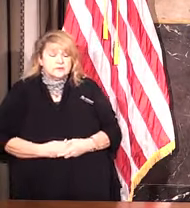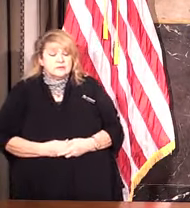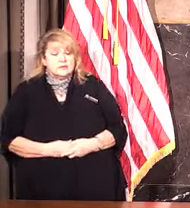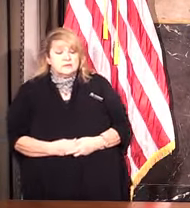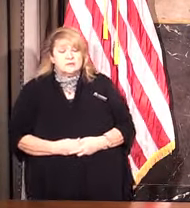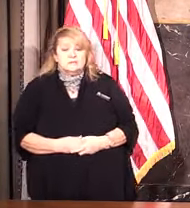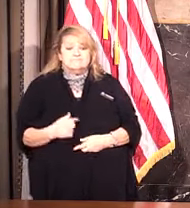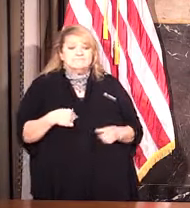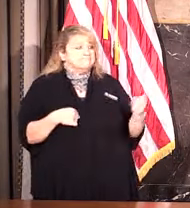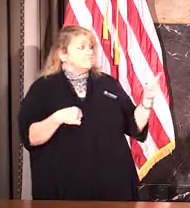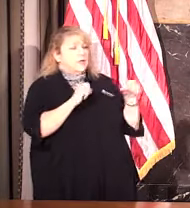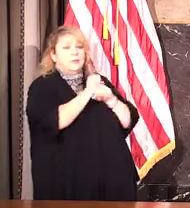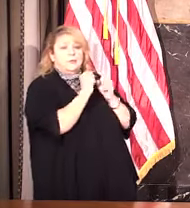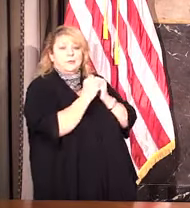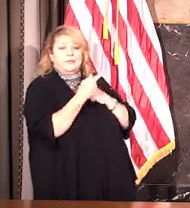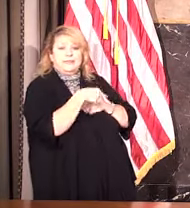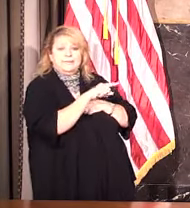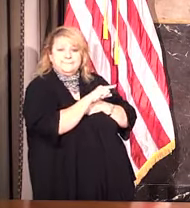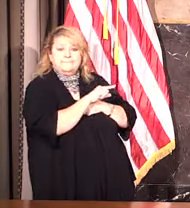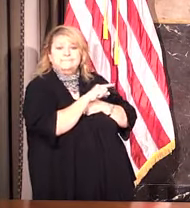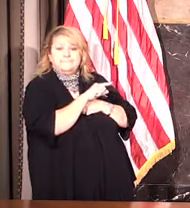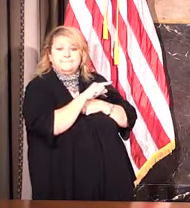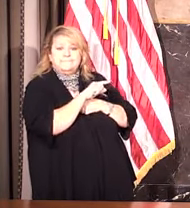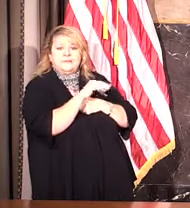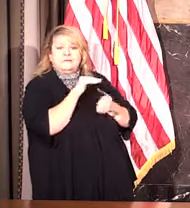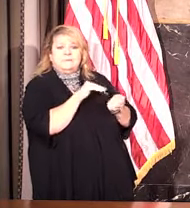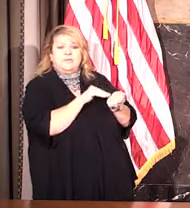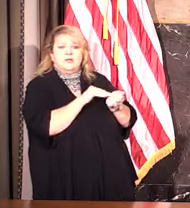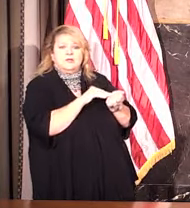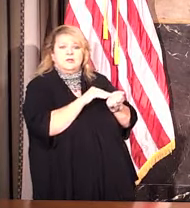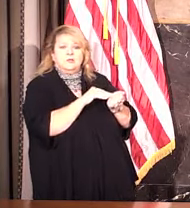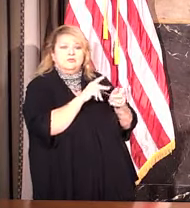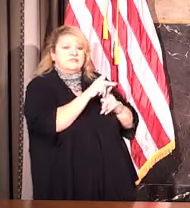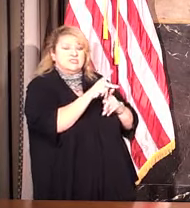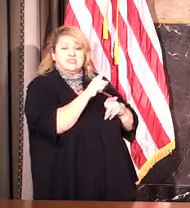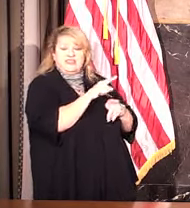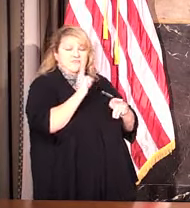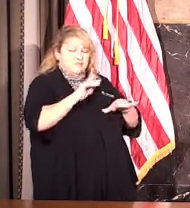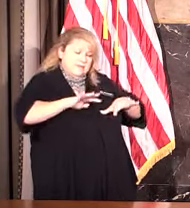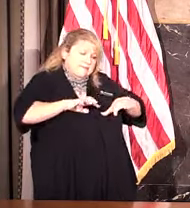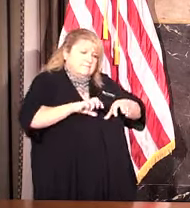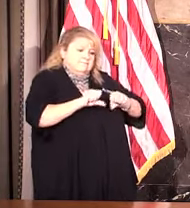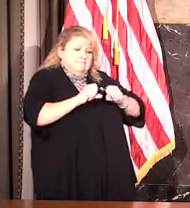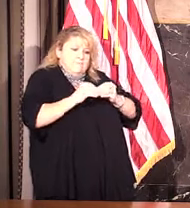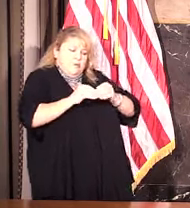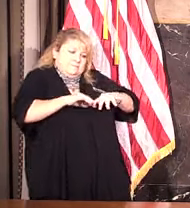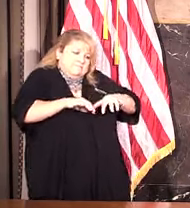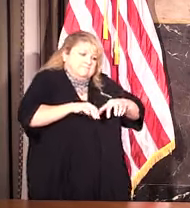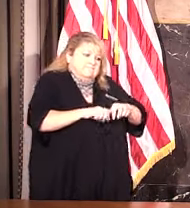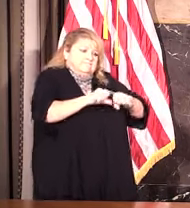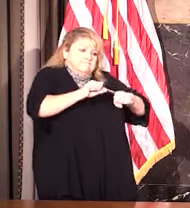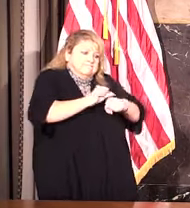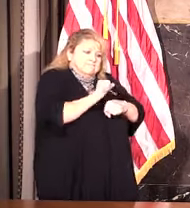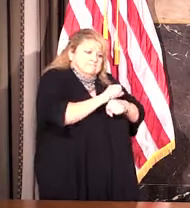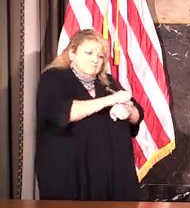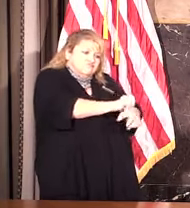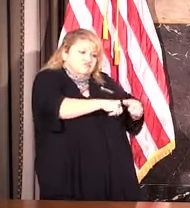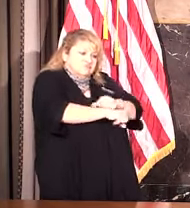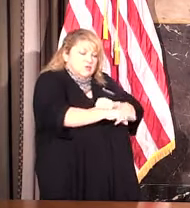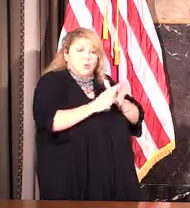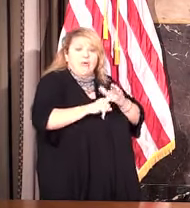my colleagues in the medical profession who have never stepped up more like this and really shown what they're made of. Dr. Thomas,